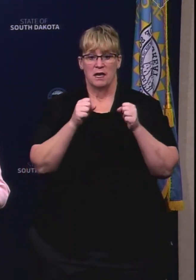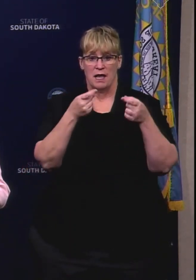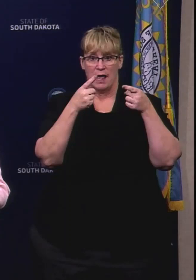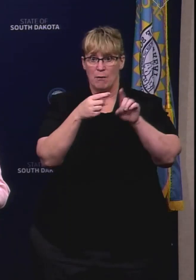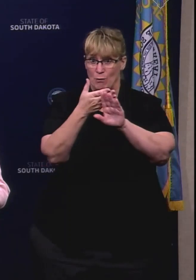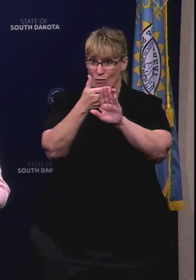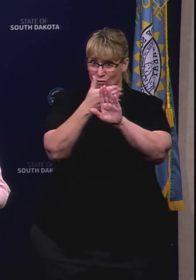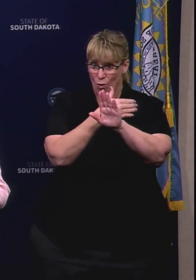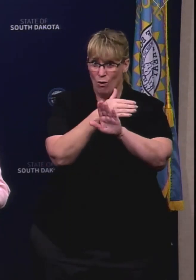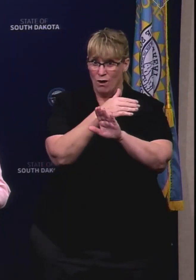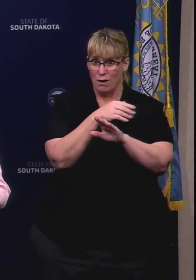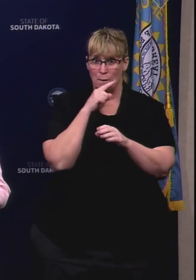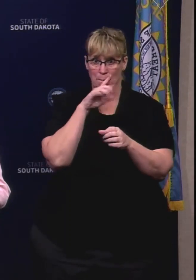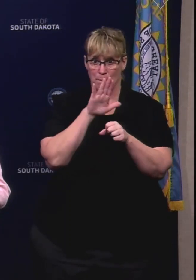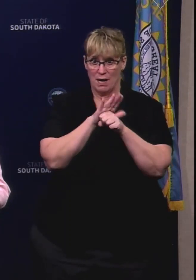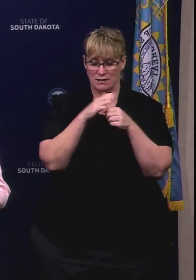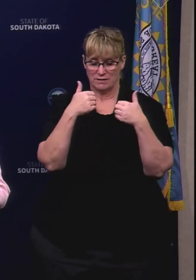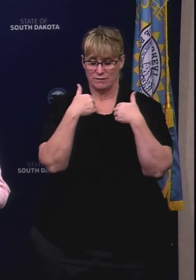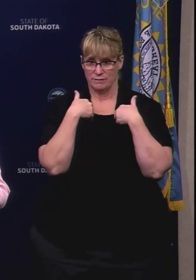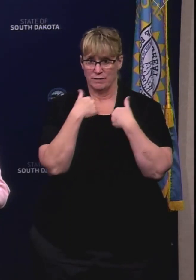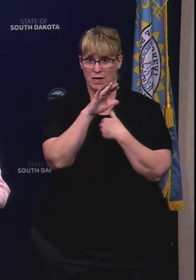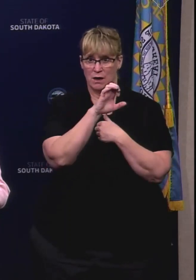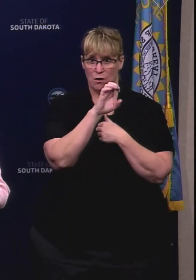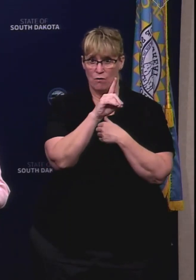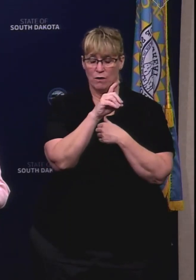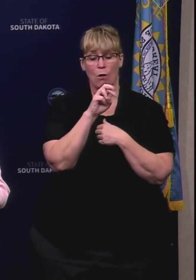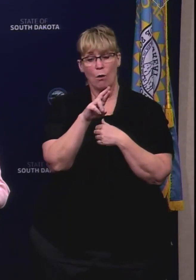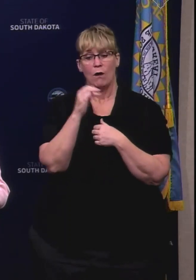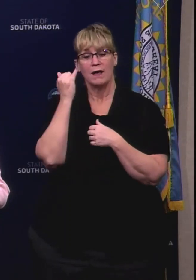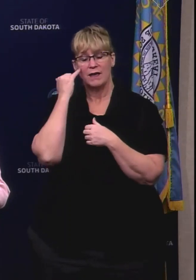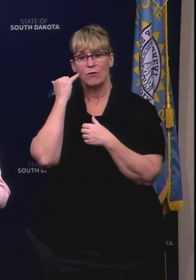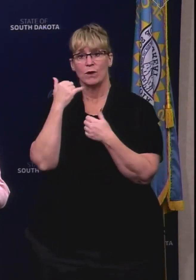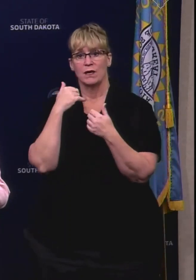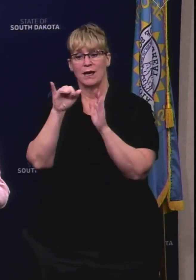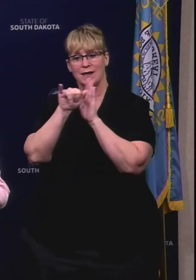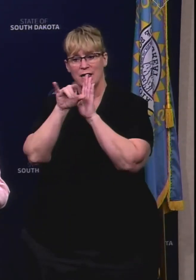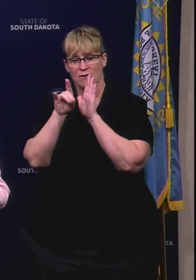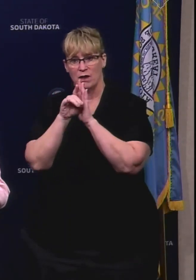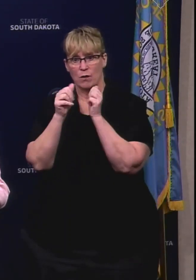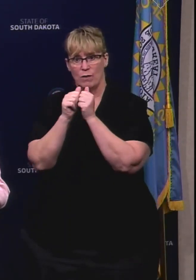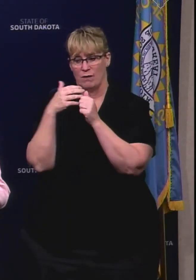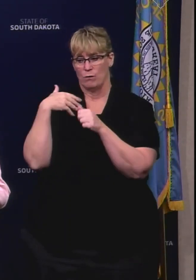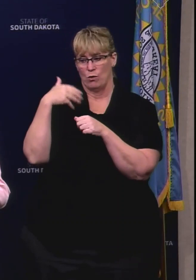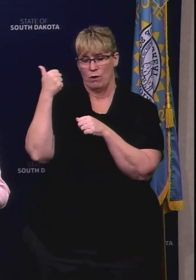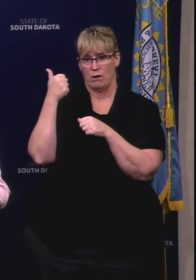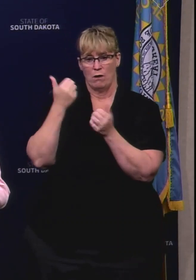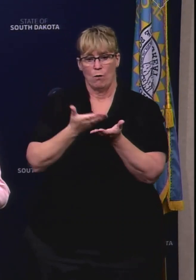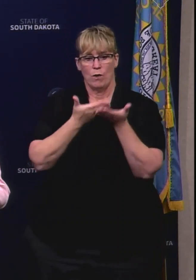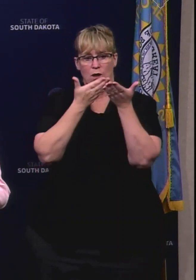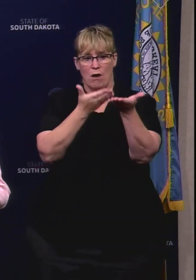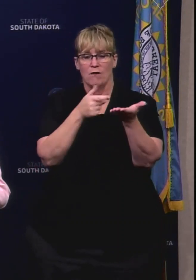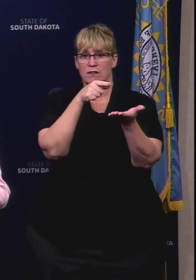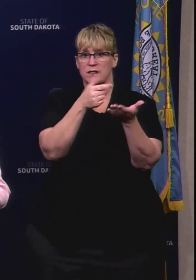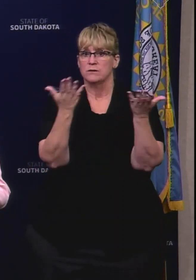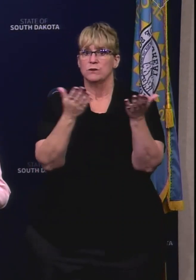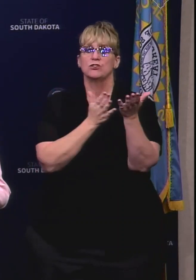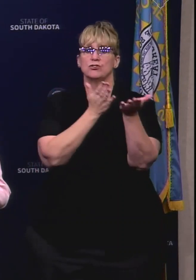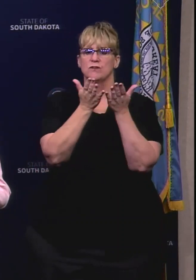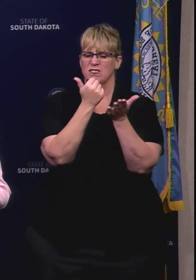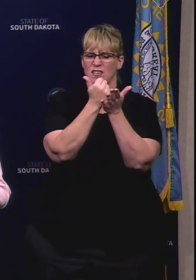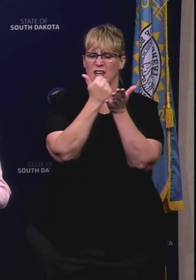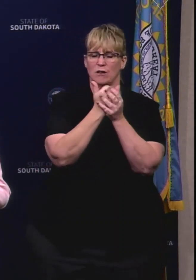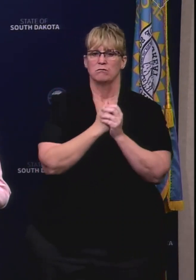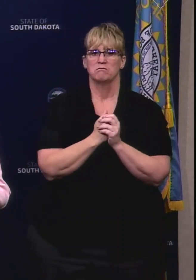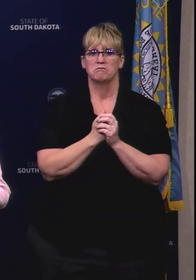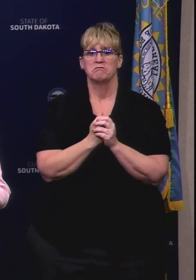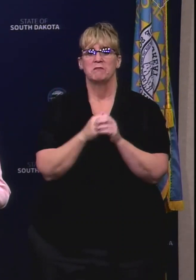COVID case, or when we do identify a positive COVID case with an employer, we offer this as a service. We can do this